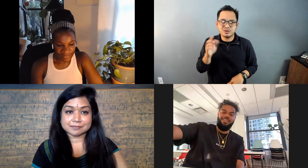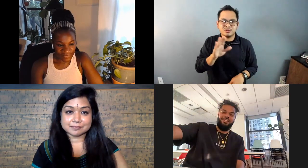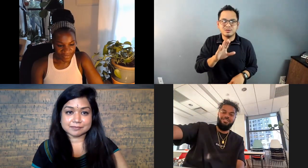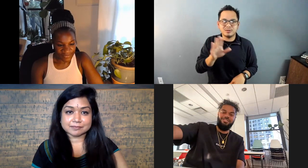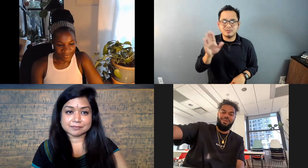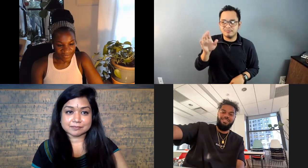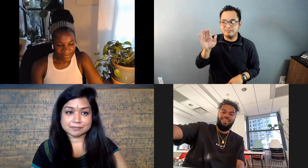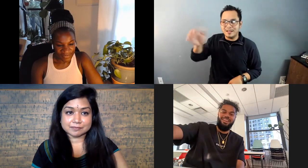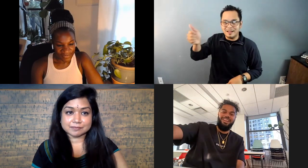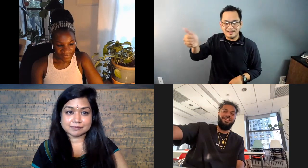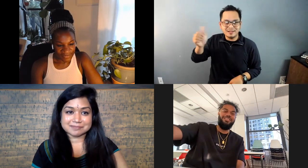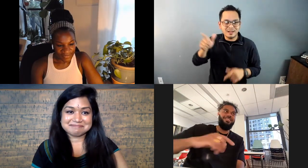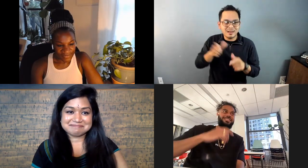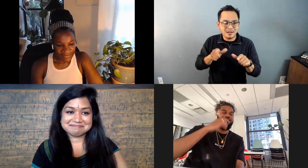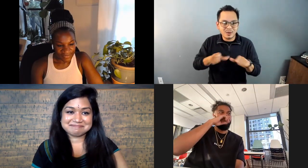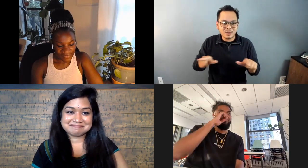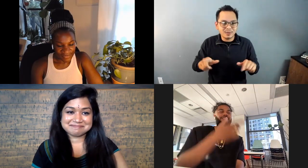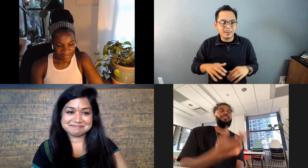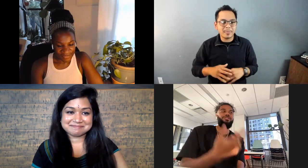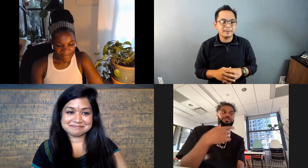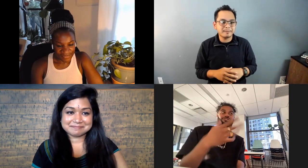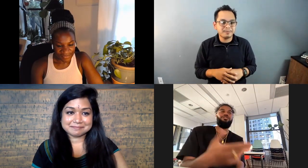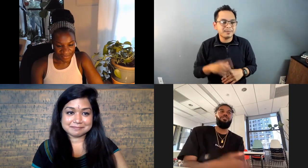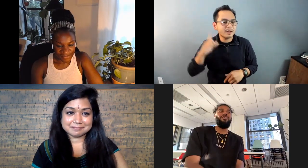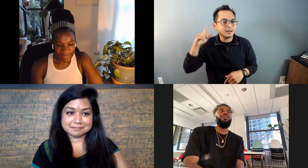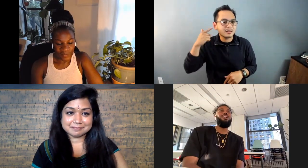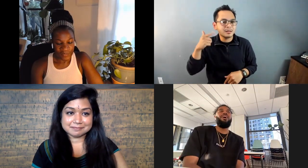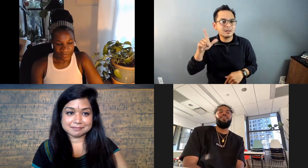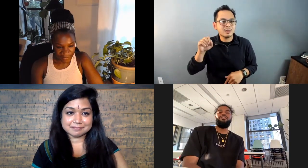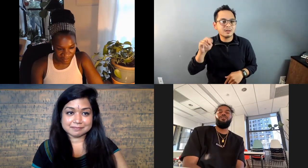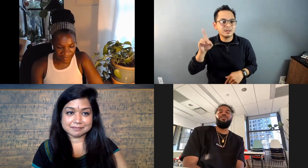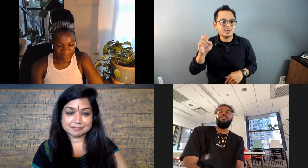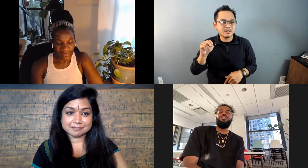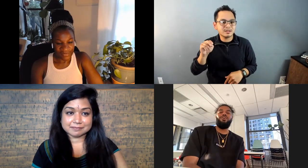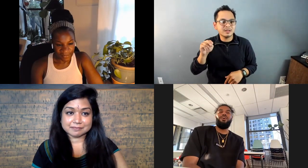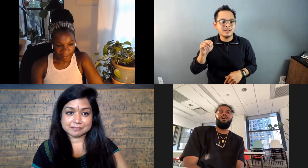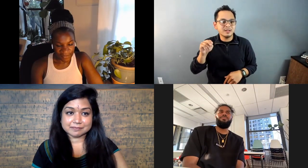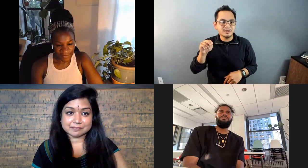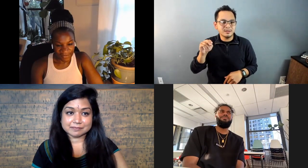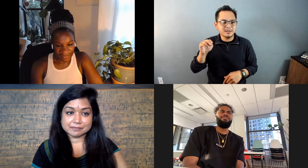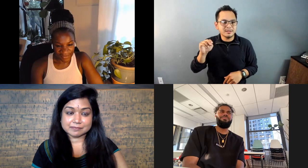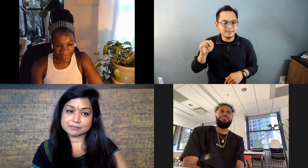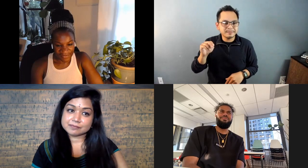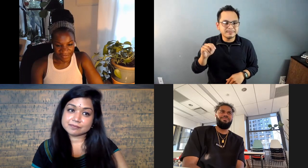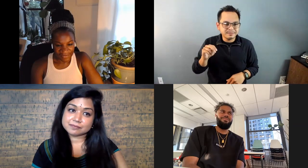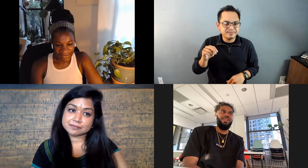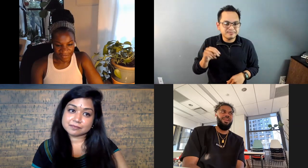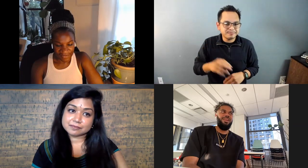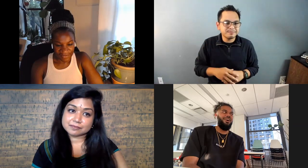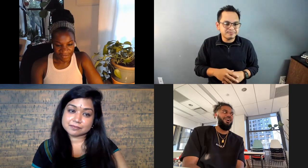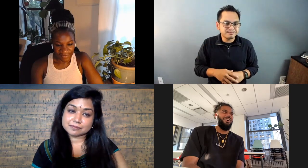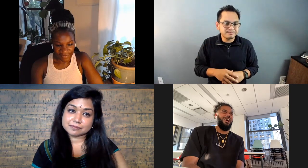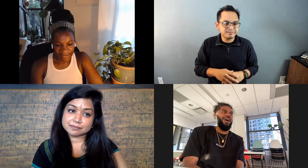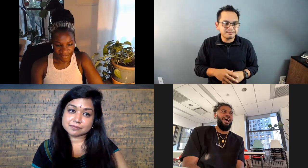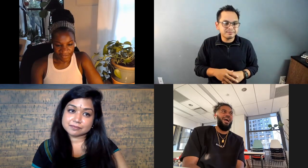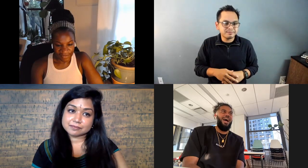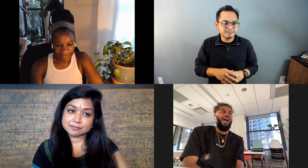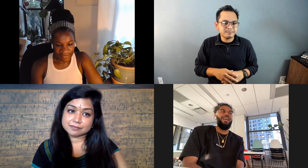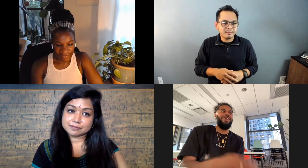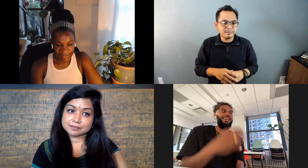like, in terms of Yeah, grouping no, people together. Yeah. for sure. I 100% agree. Like, I hate